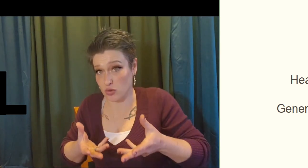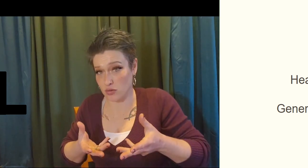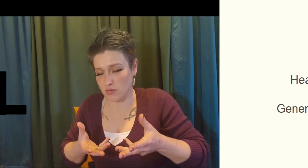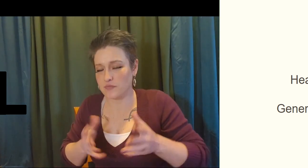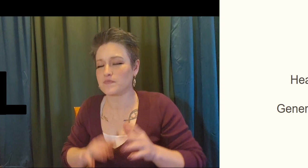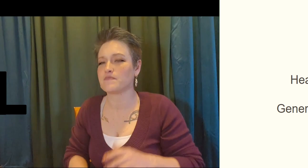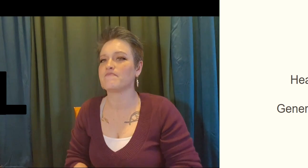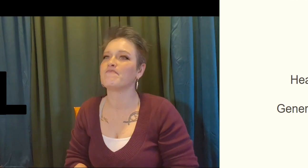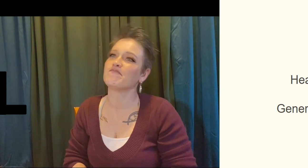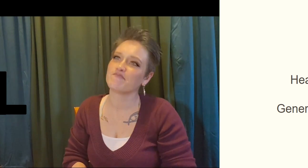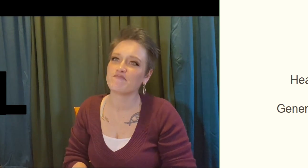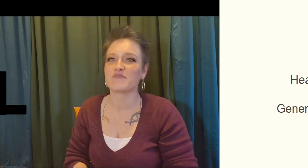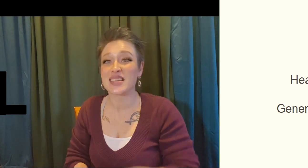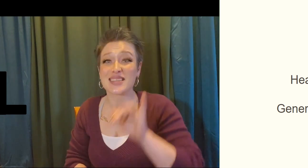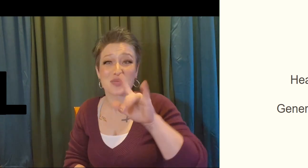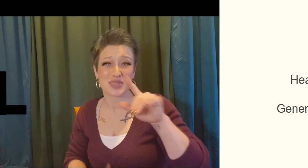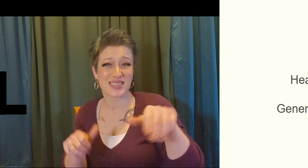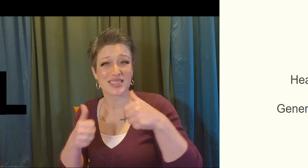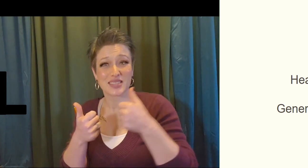Hearing loss.